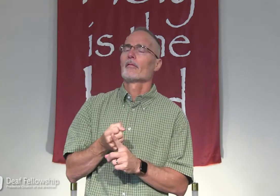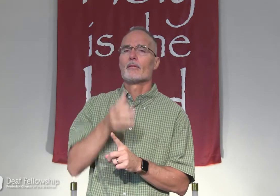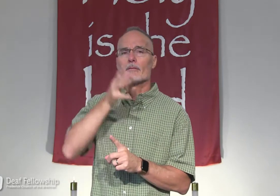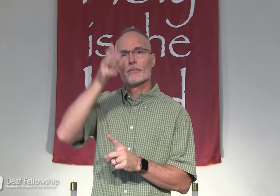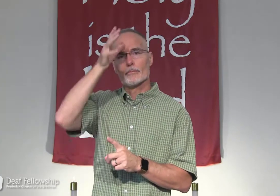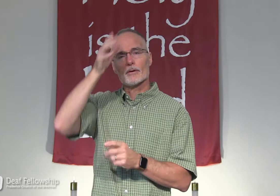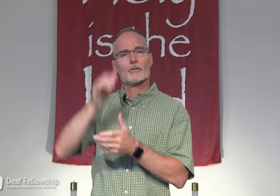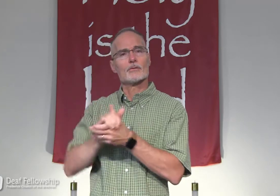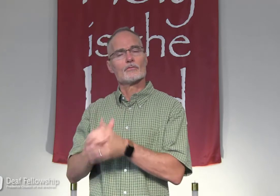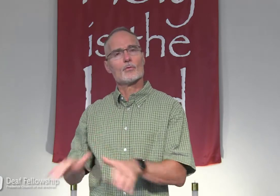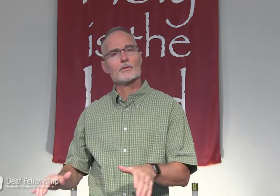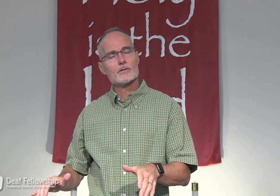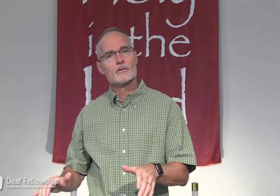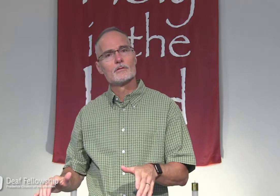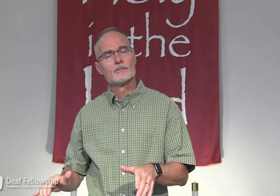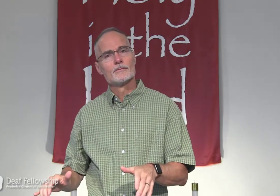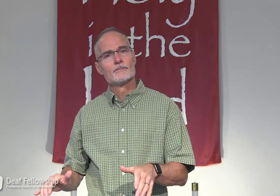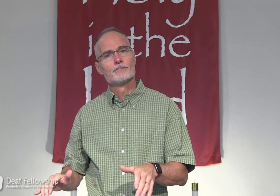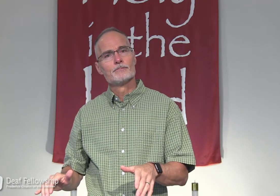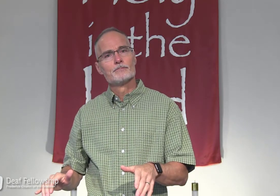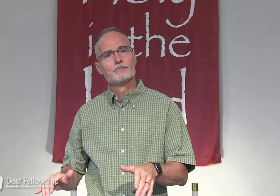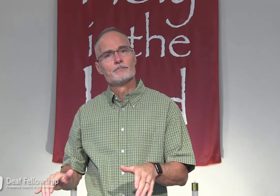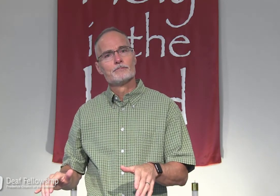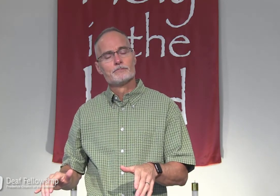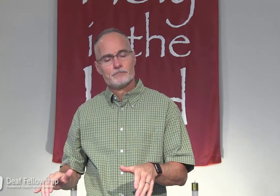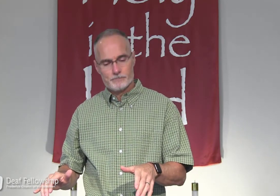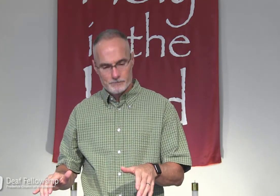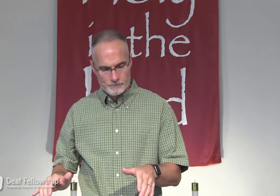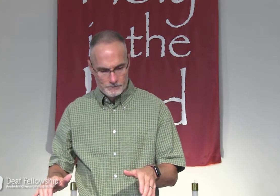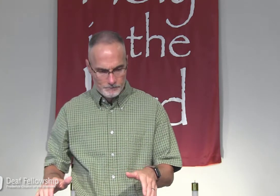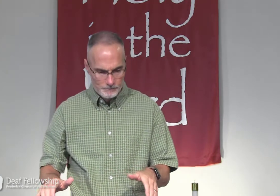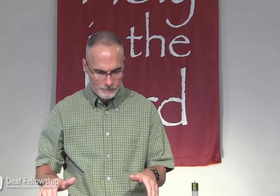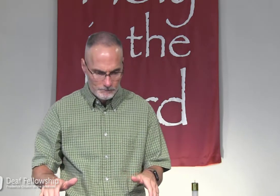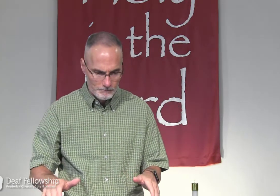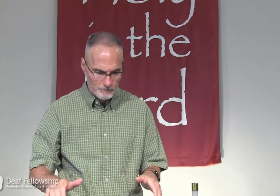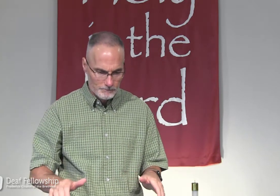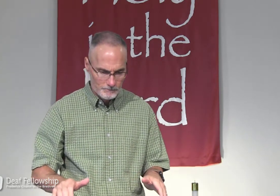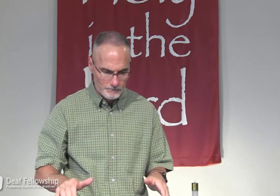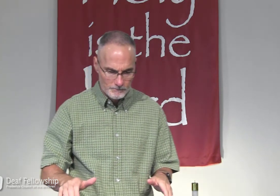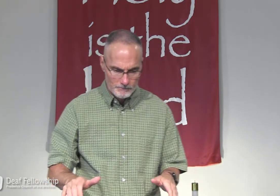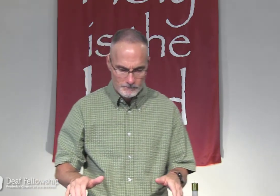grace. And then the parents get divorced.